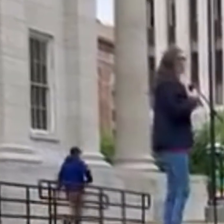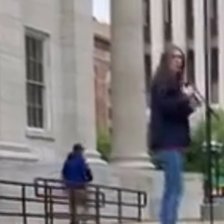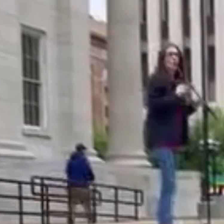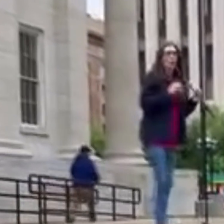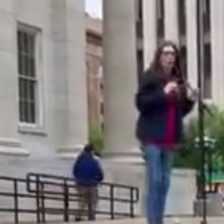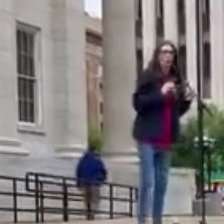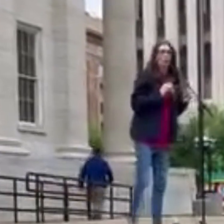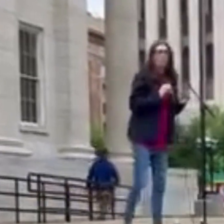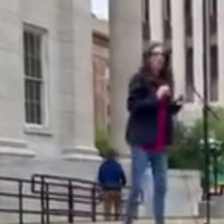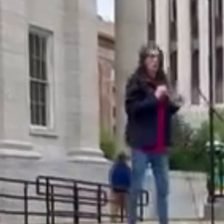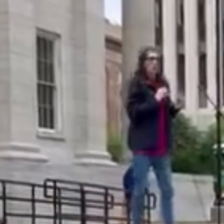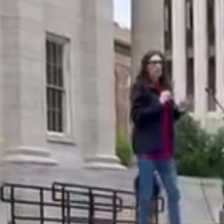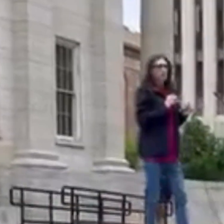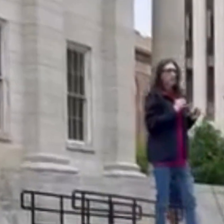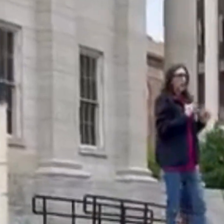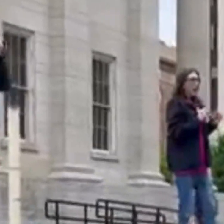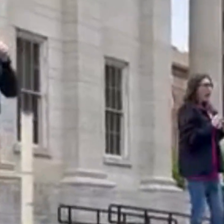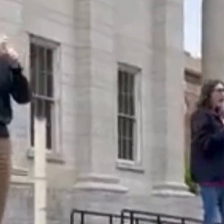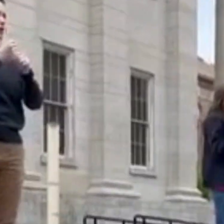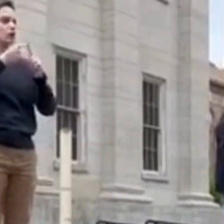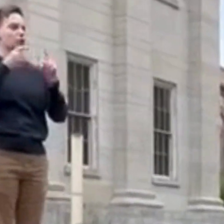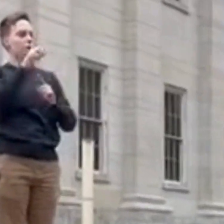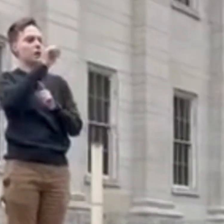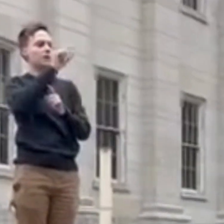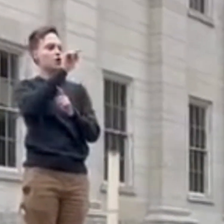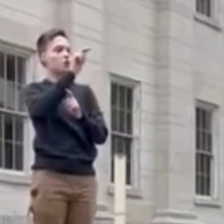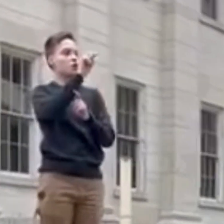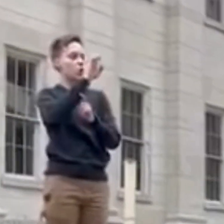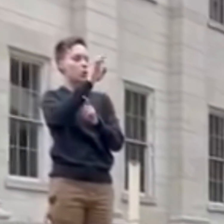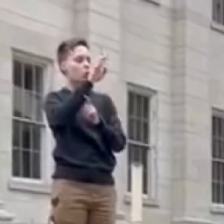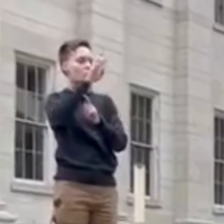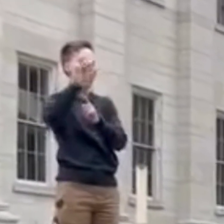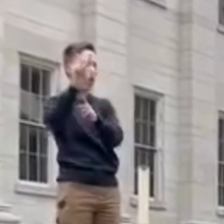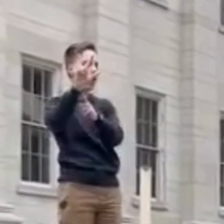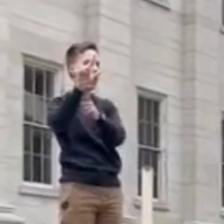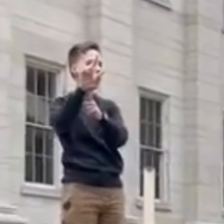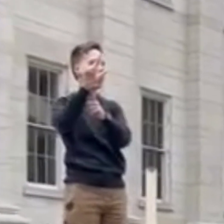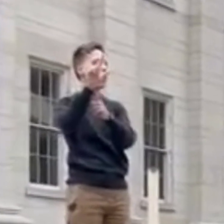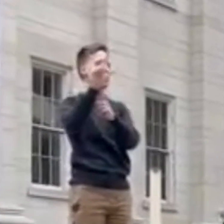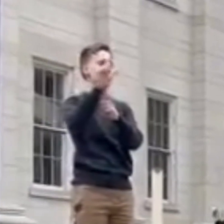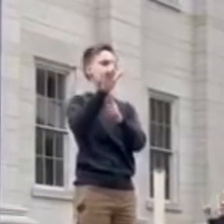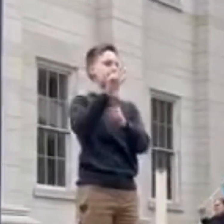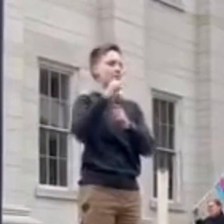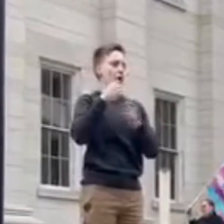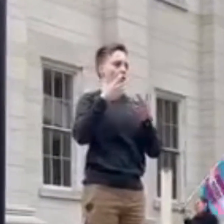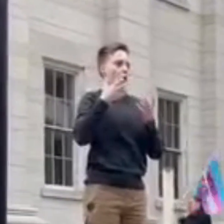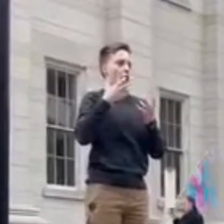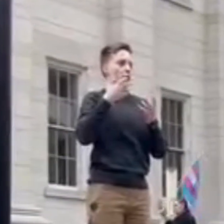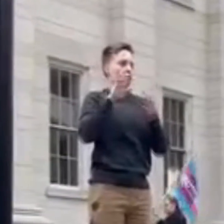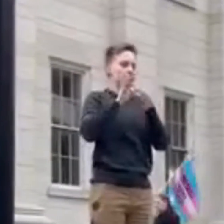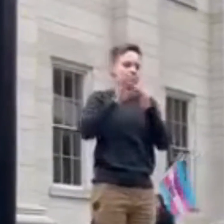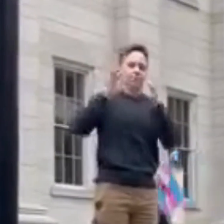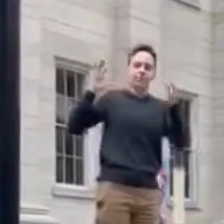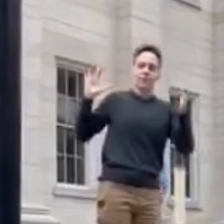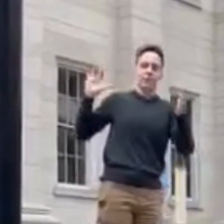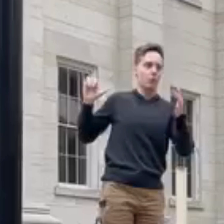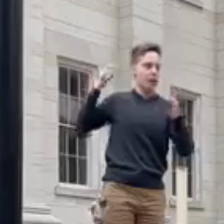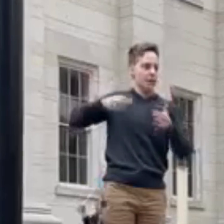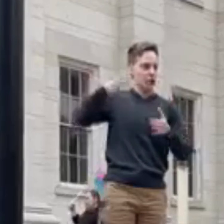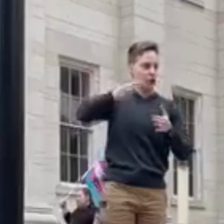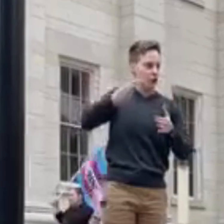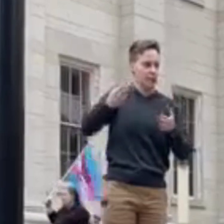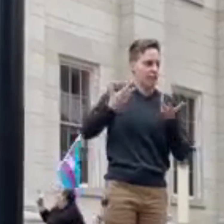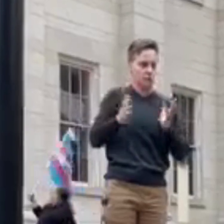from Stonewall at this point. And I don't want us to ever lose our connection, because I don't know if